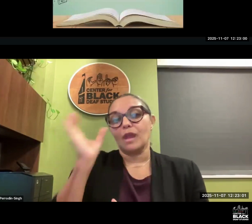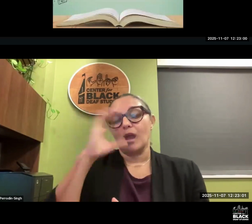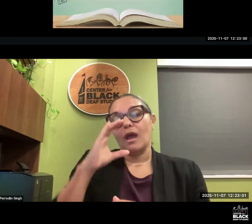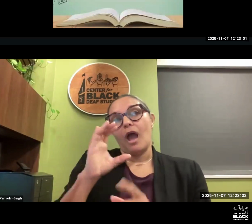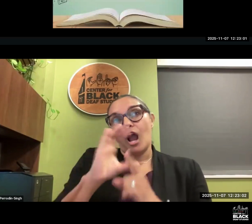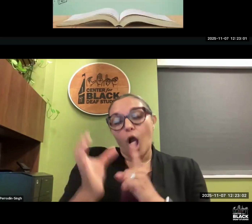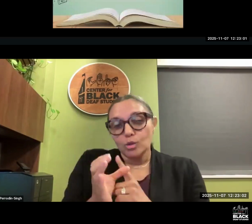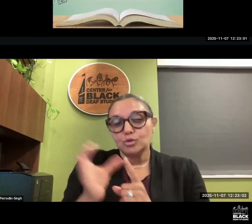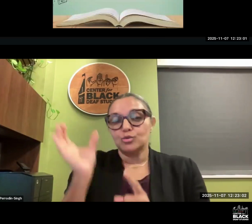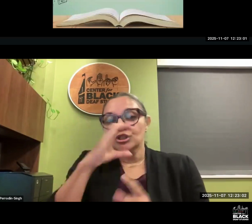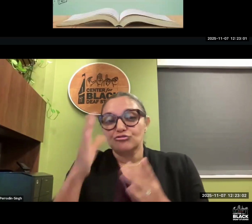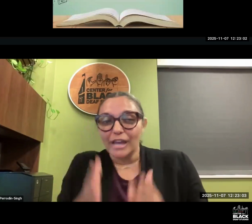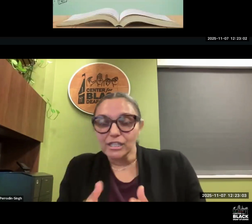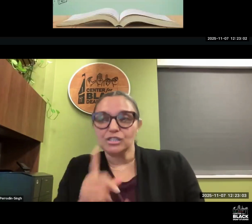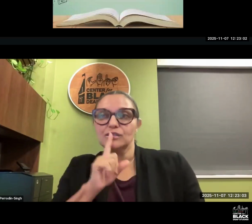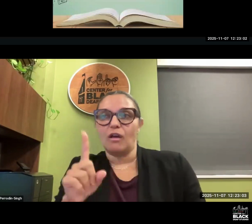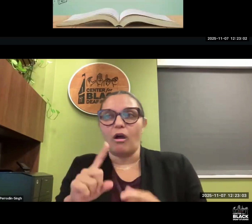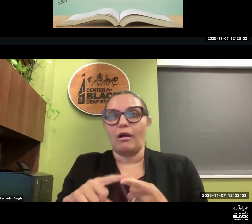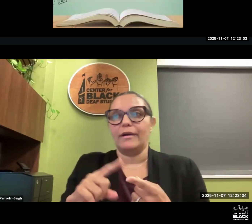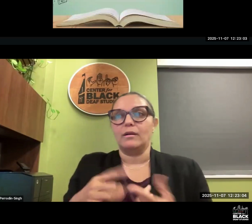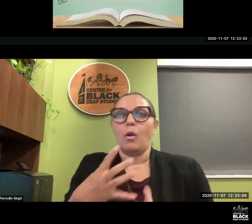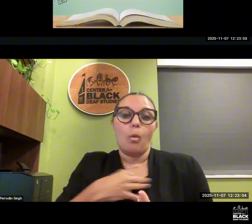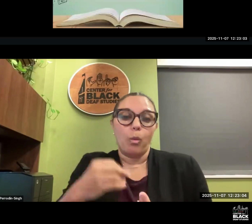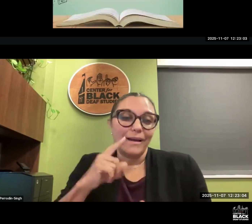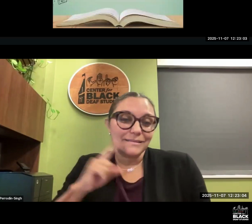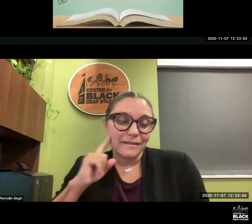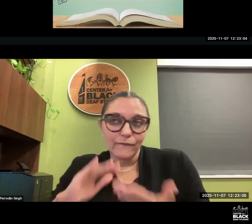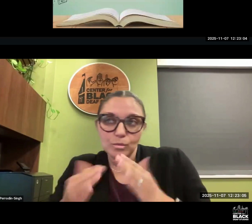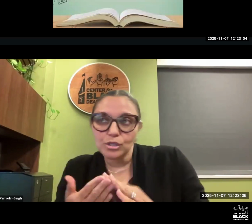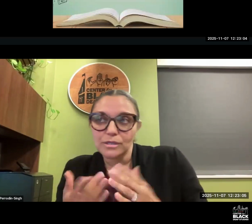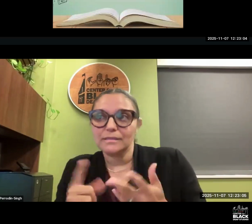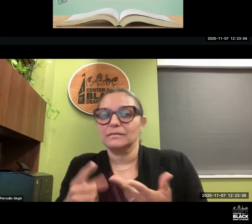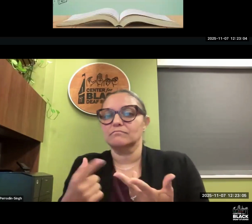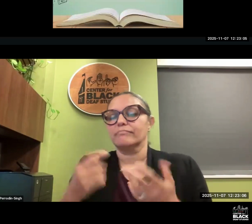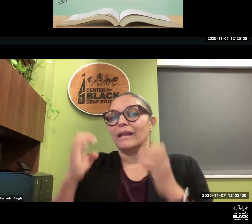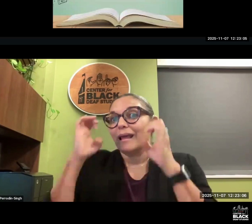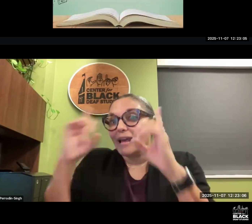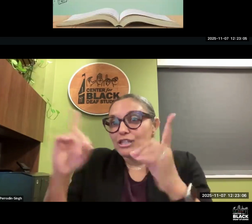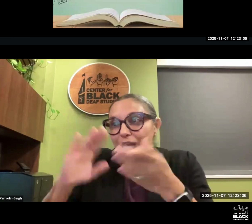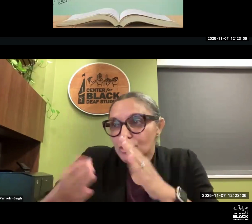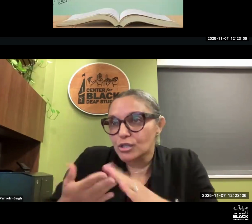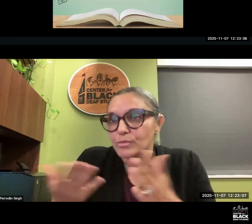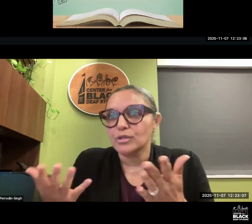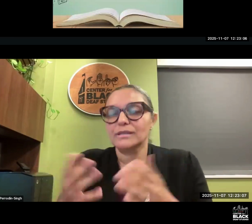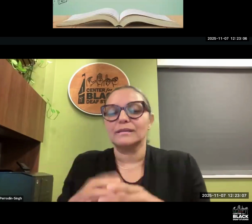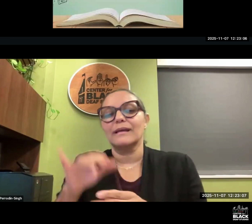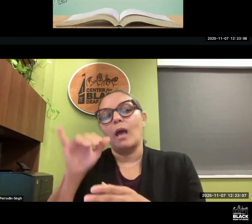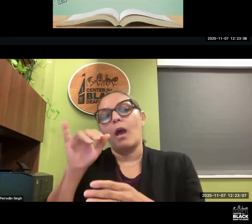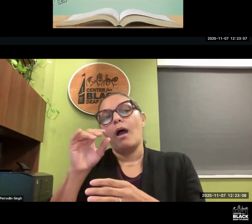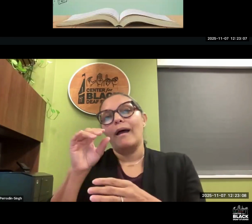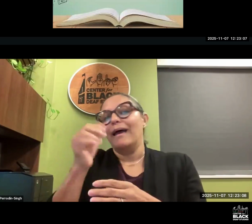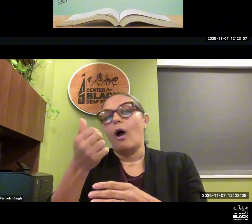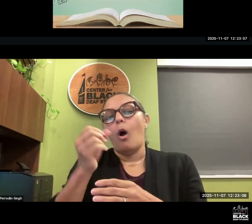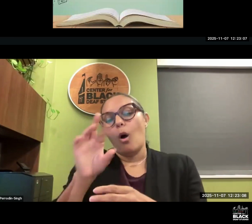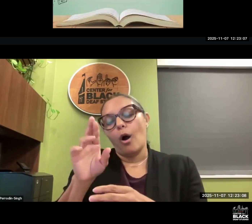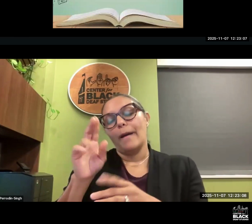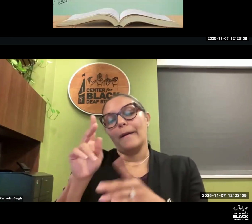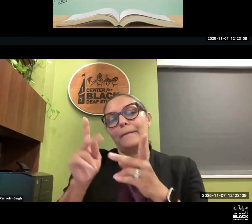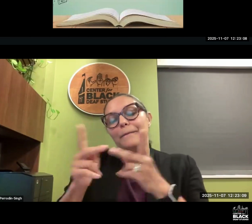shared cultural understanding really was uplifting. And for strangers, it could be engaging with the white deaf